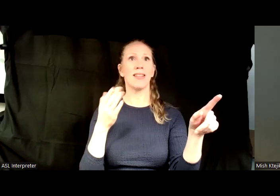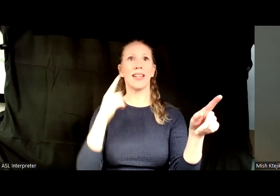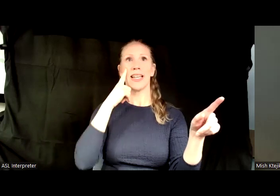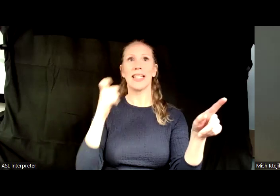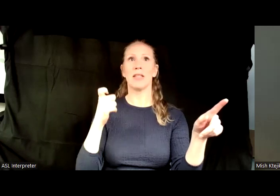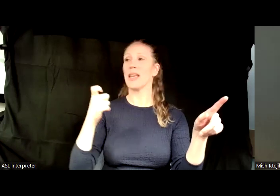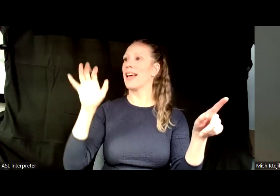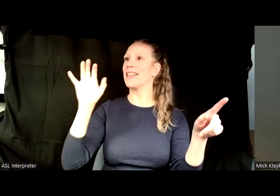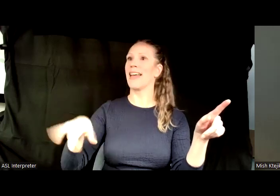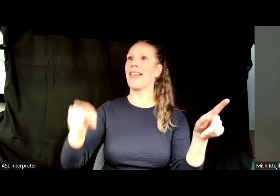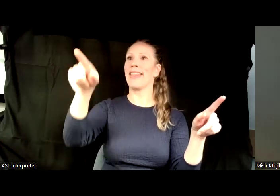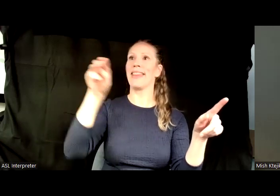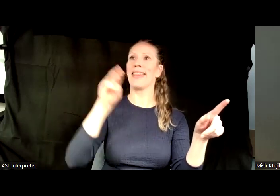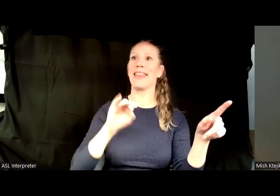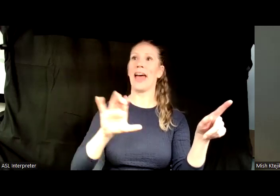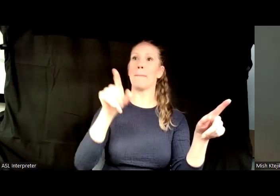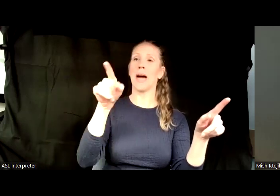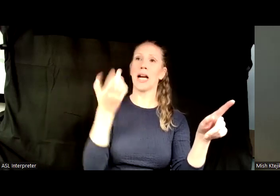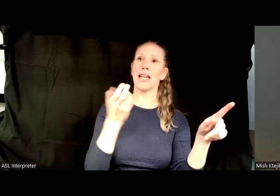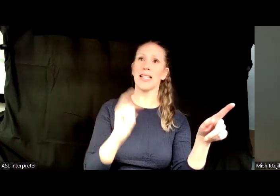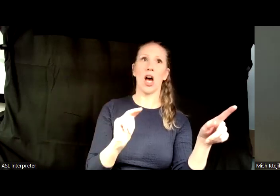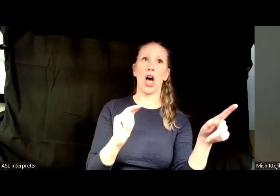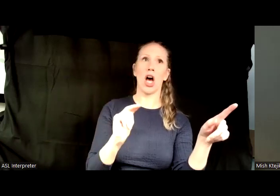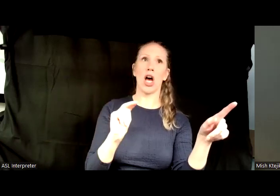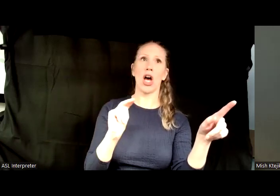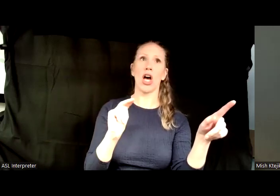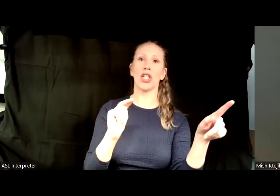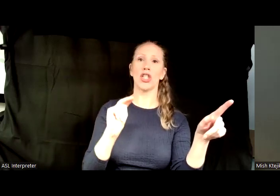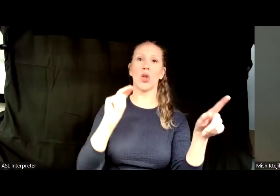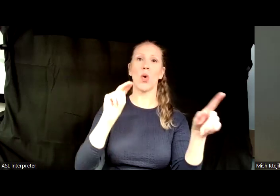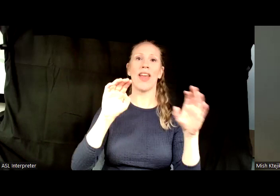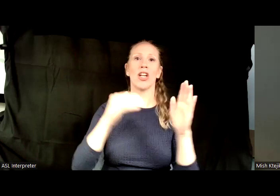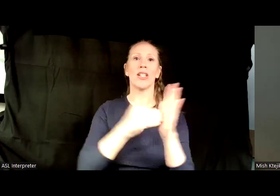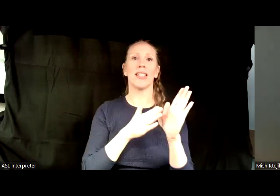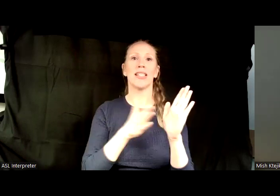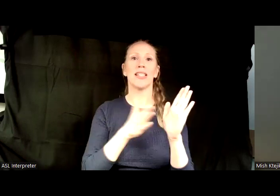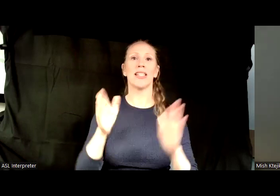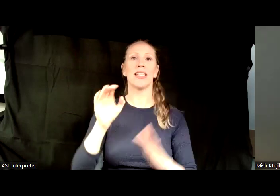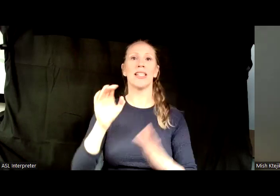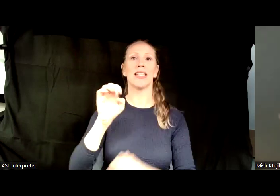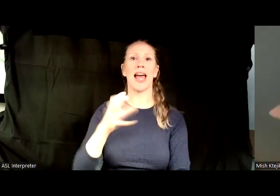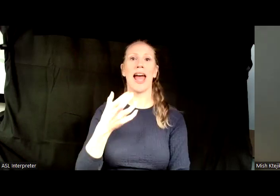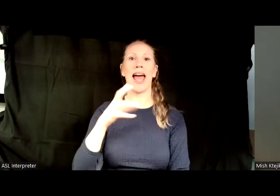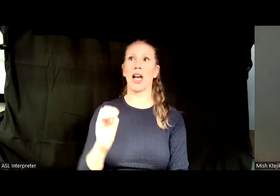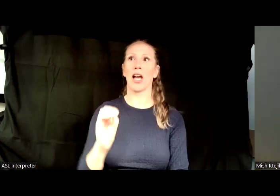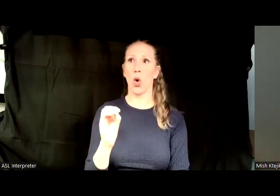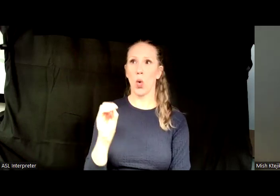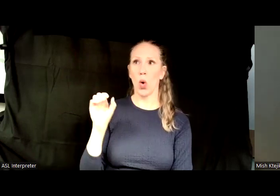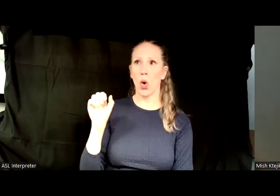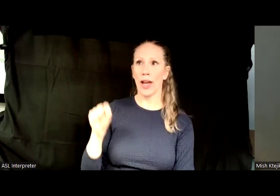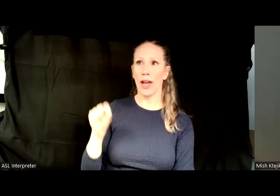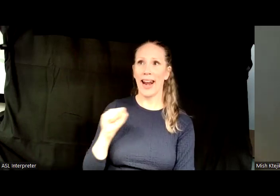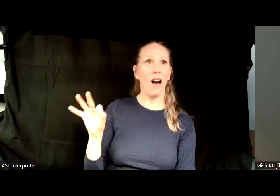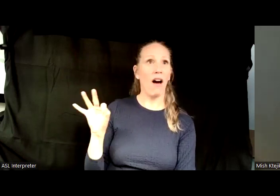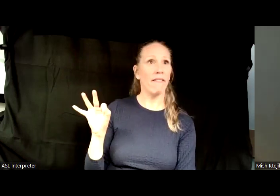we have that microphone on that we're getting that echo. And whose laptop is that? Yeah, That's